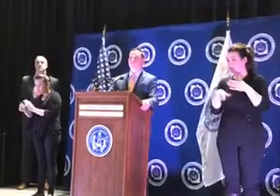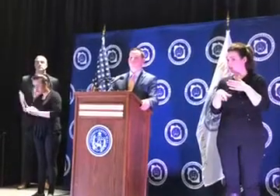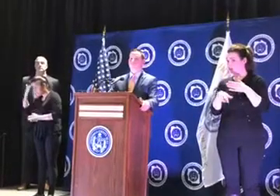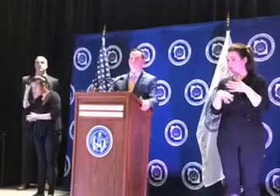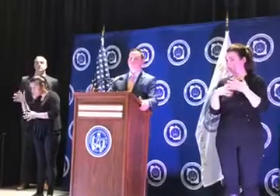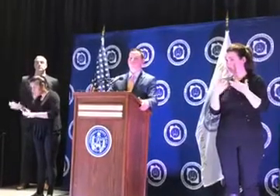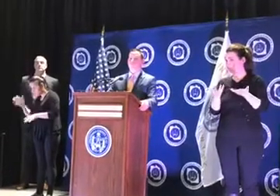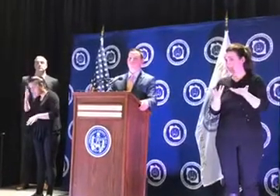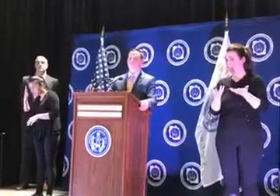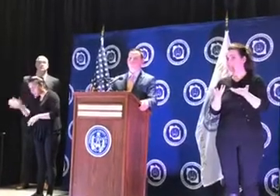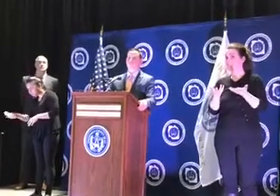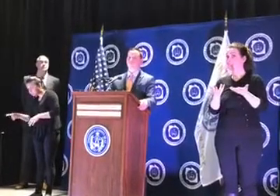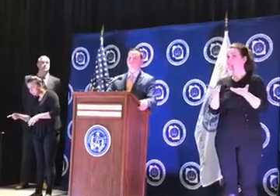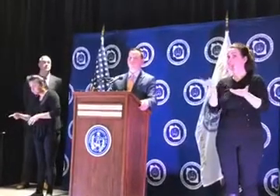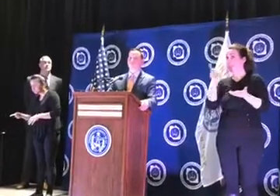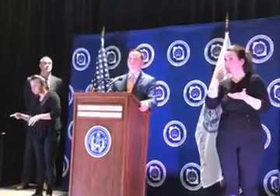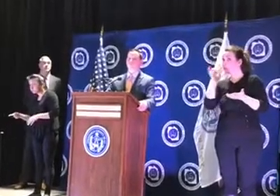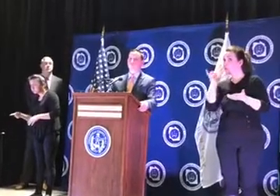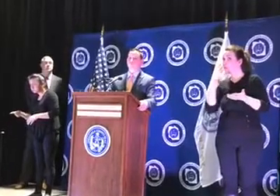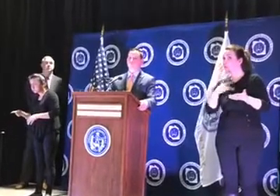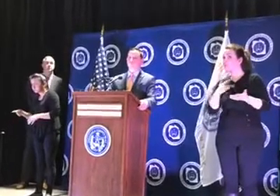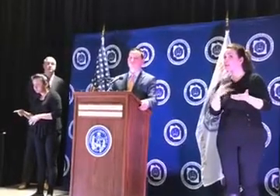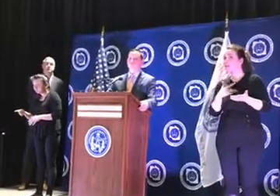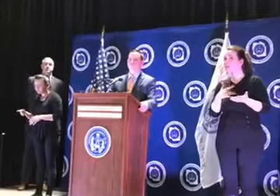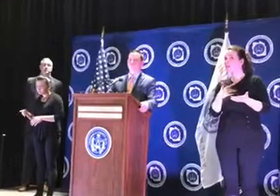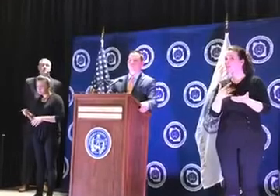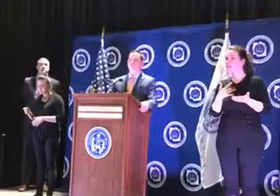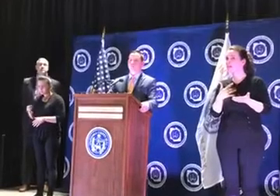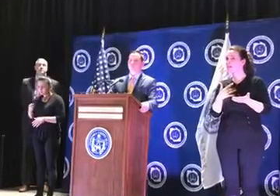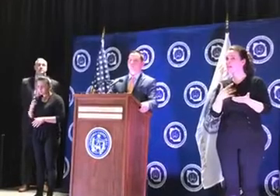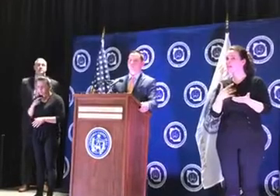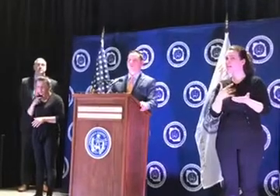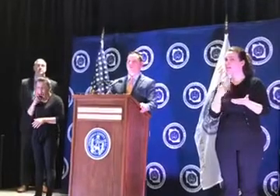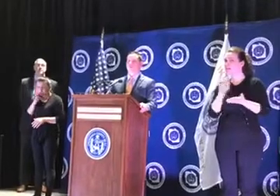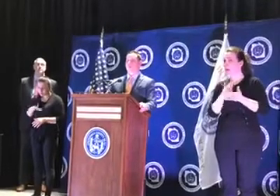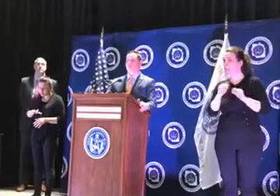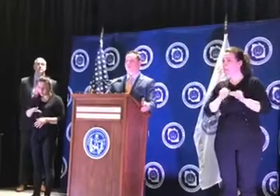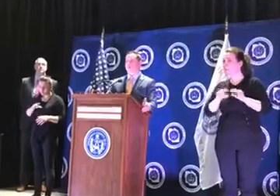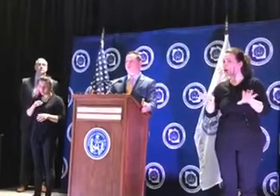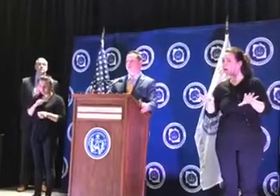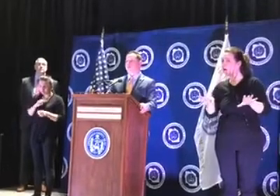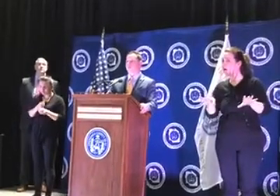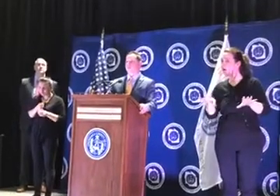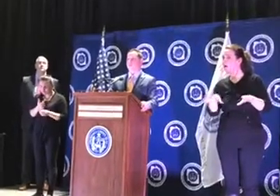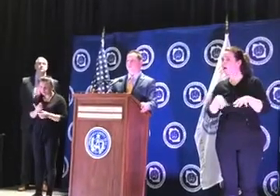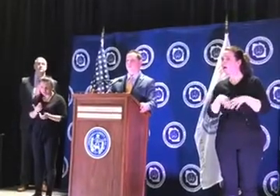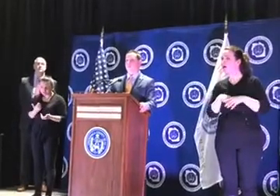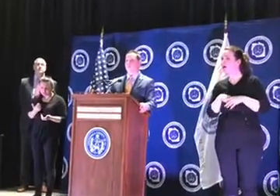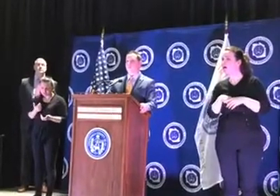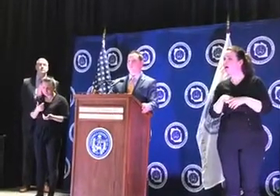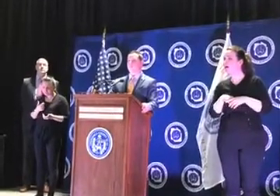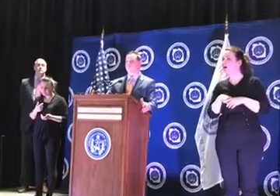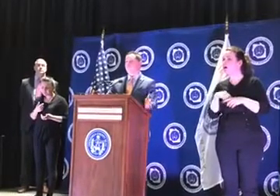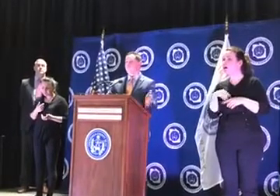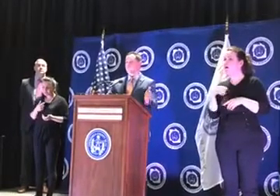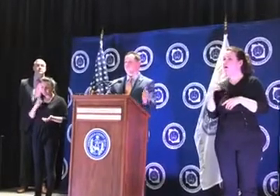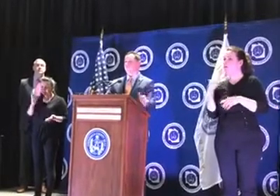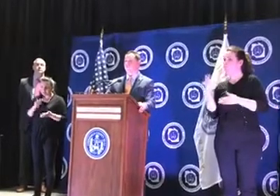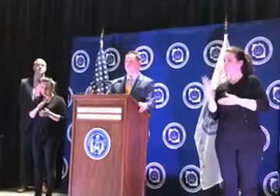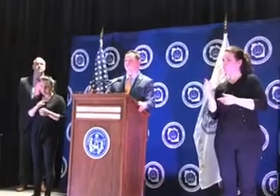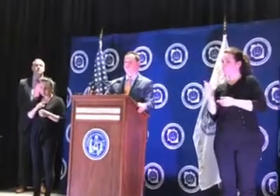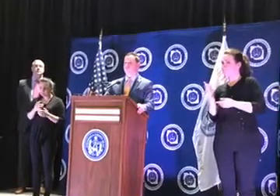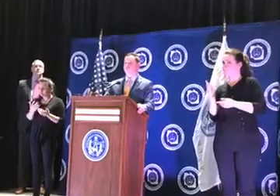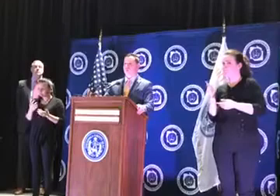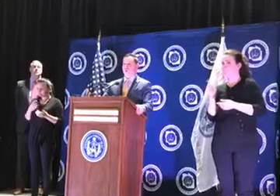stay ahead of the disease like you've tried to do with testing? Can that get shortened? Can we send tests all